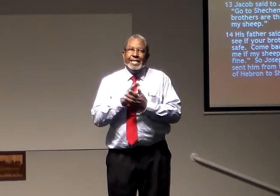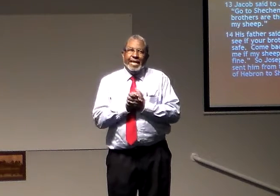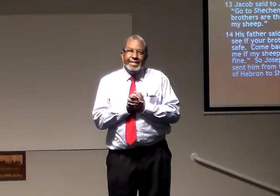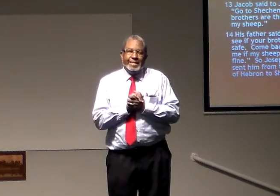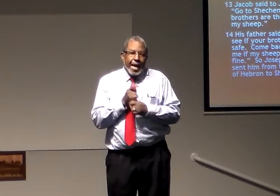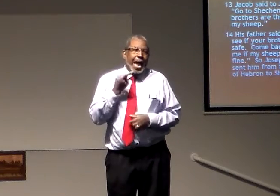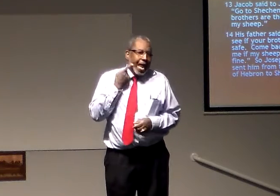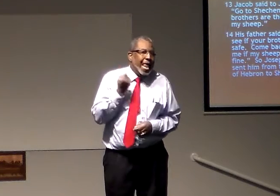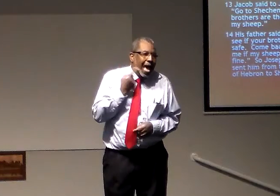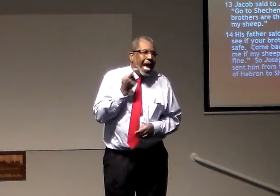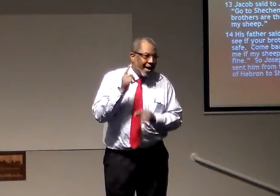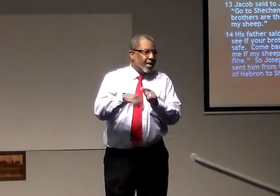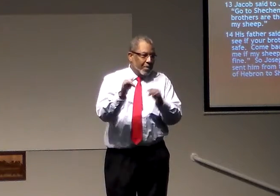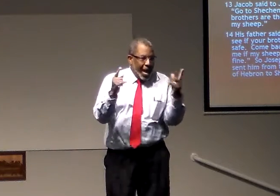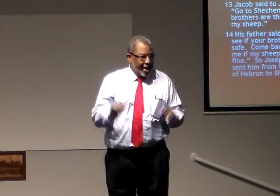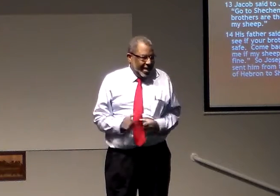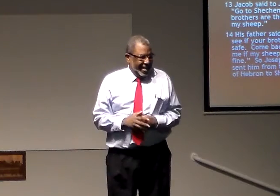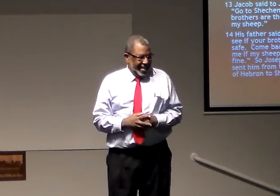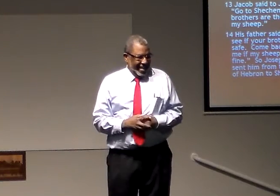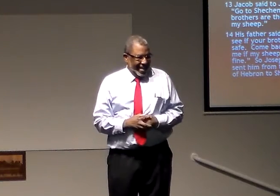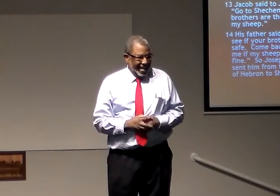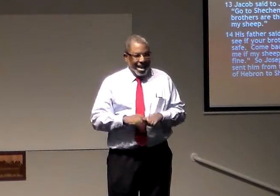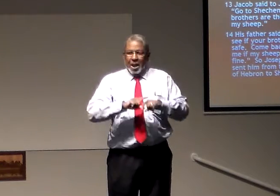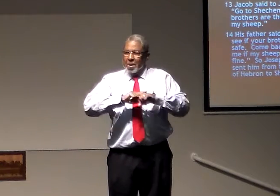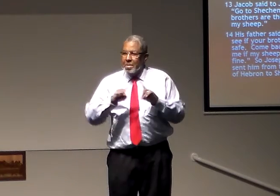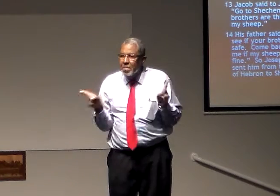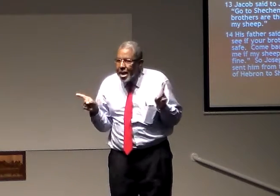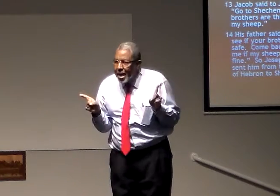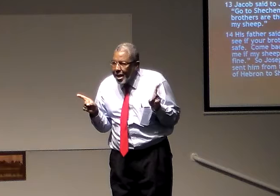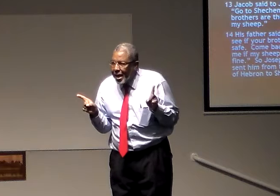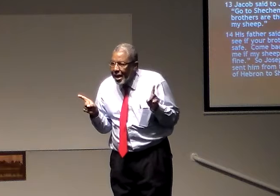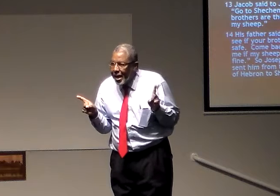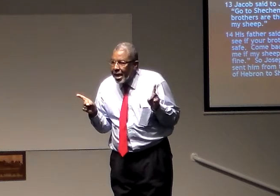back, I laugh about it. But,